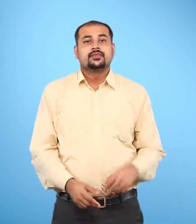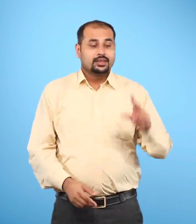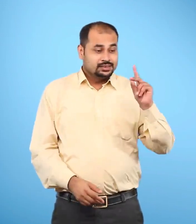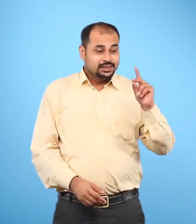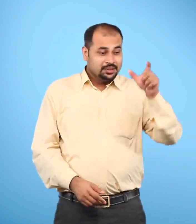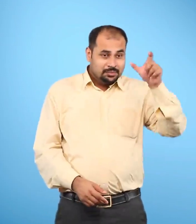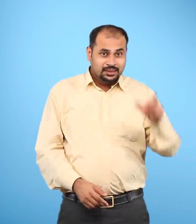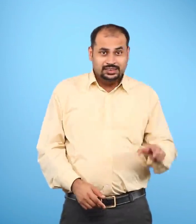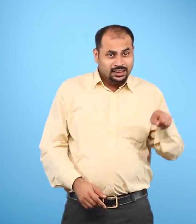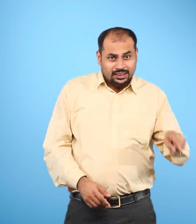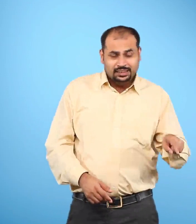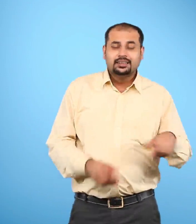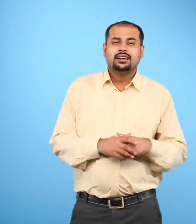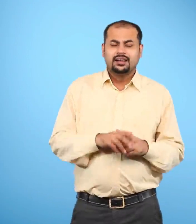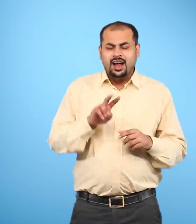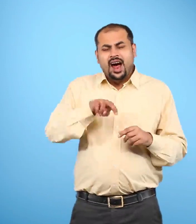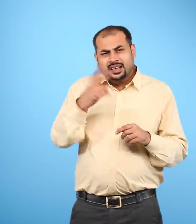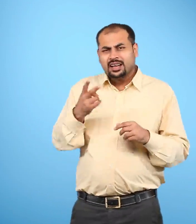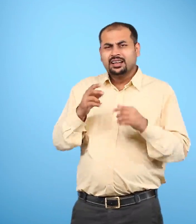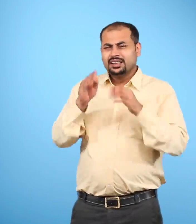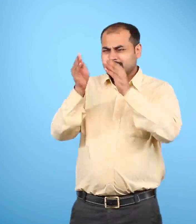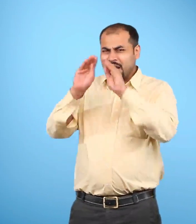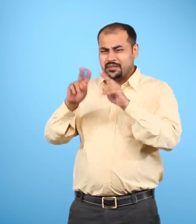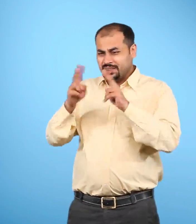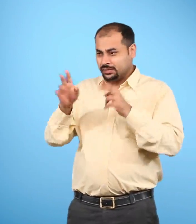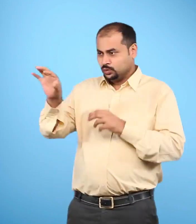The other player picks another shape and puts it on the board.